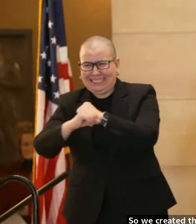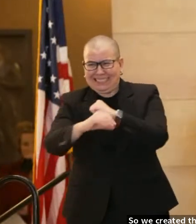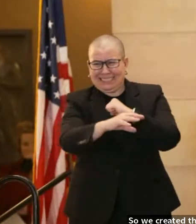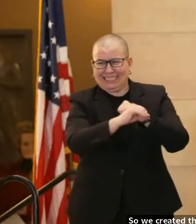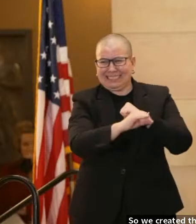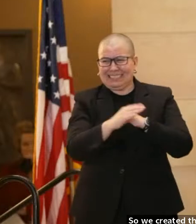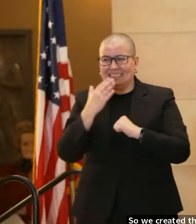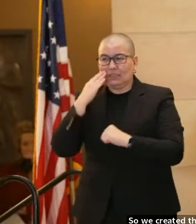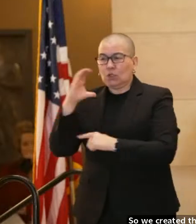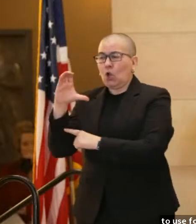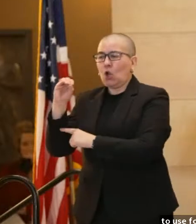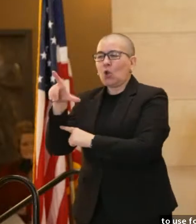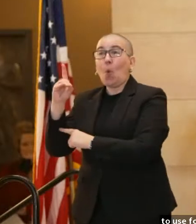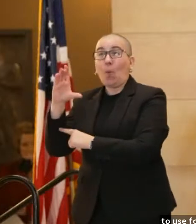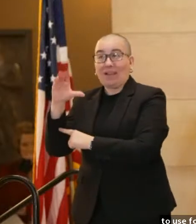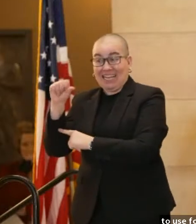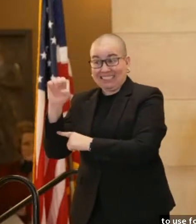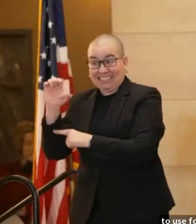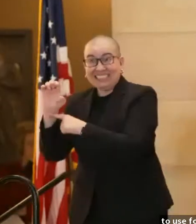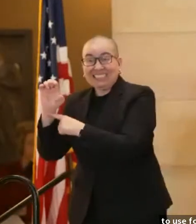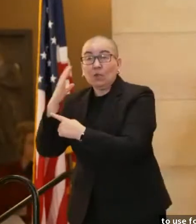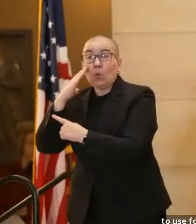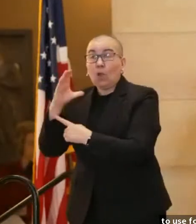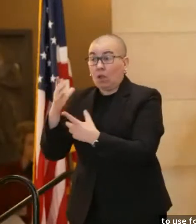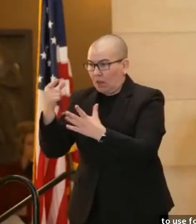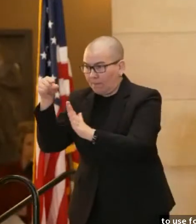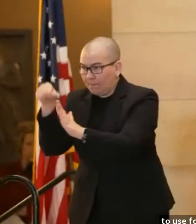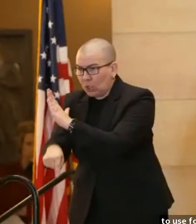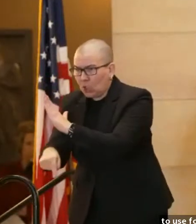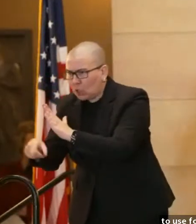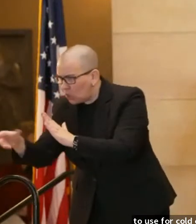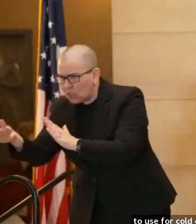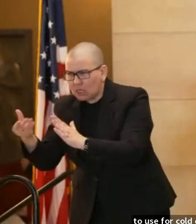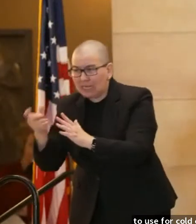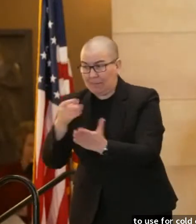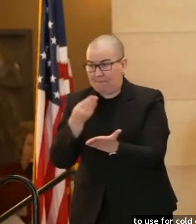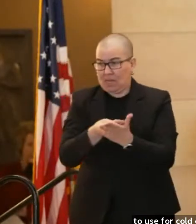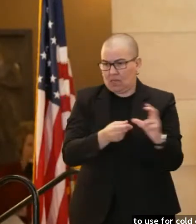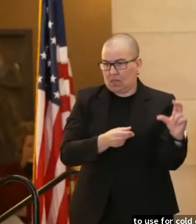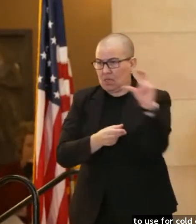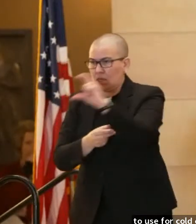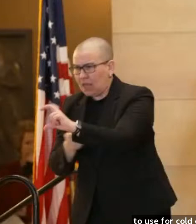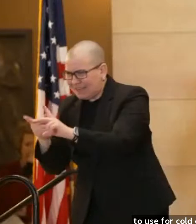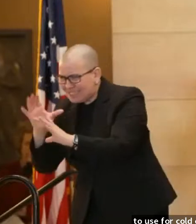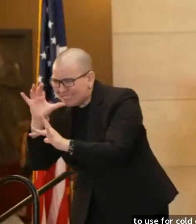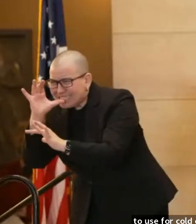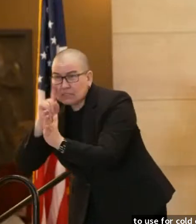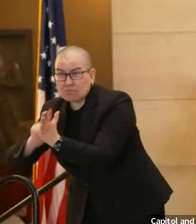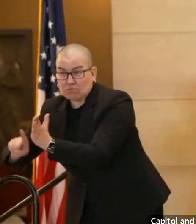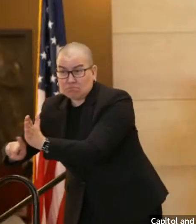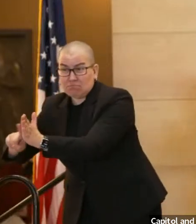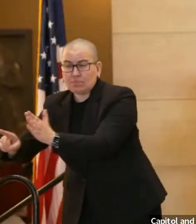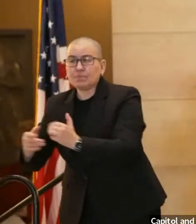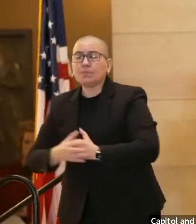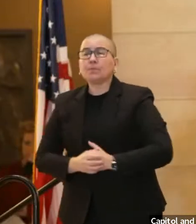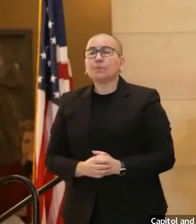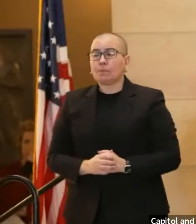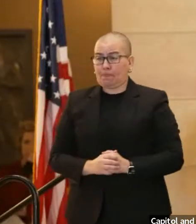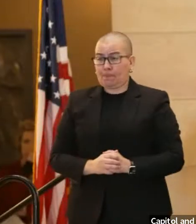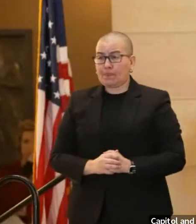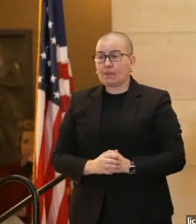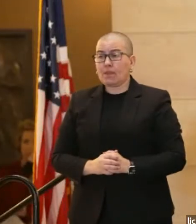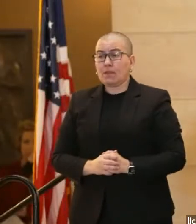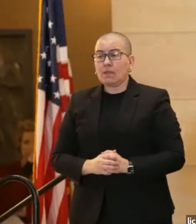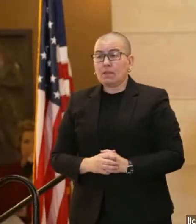And one day I was driving to the Capitol and I was looking at all those specialty license plates that you see. We just passed the black one and